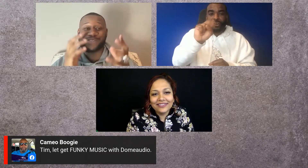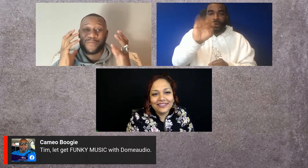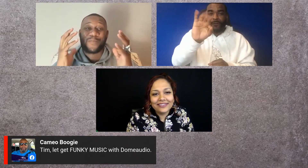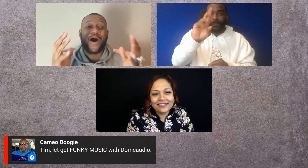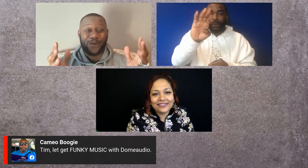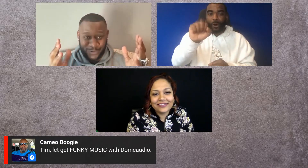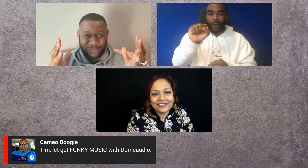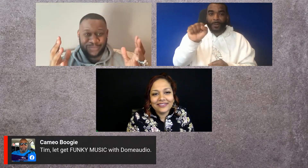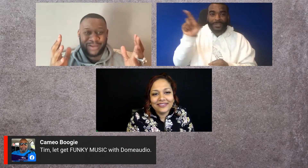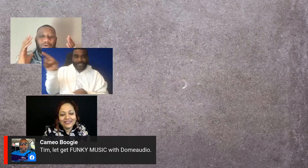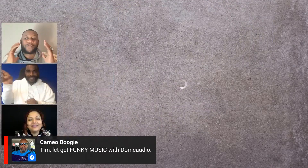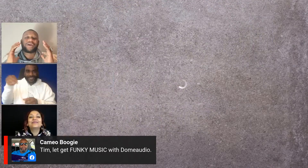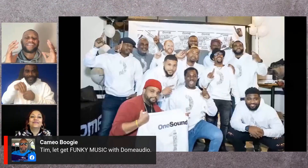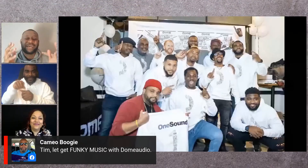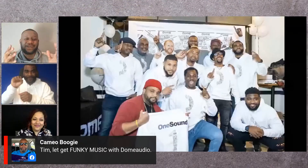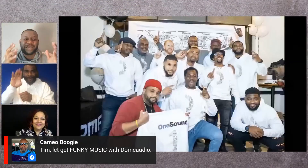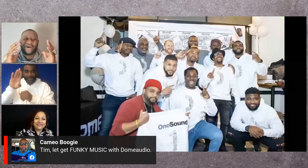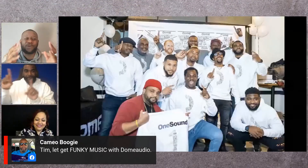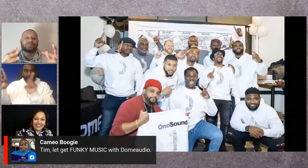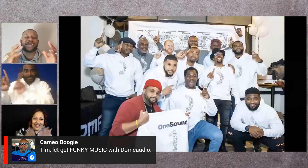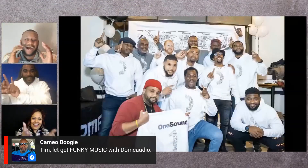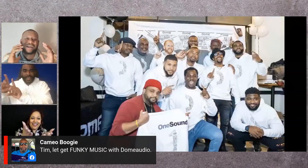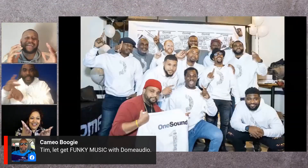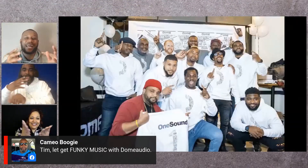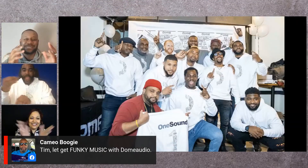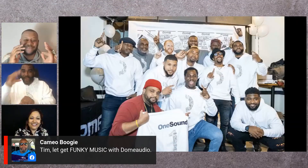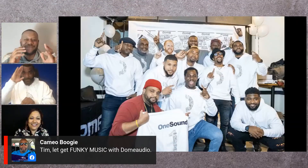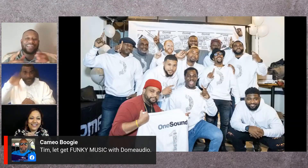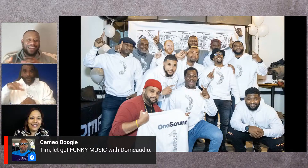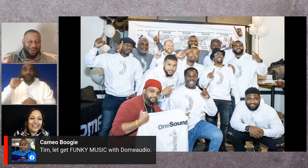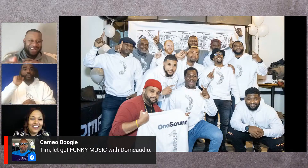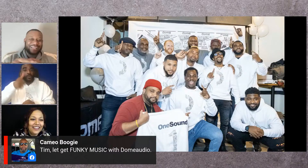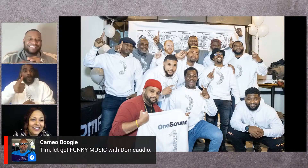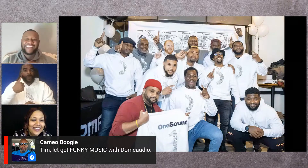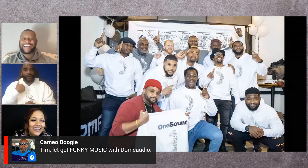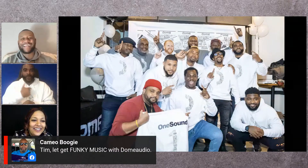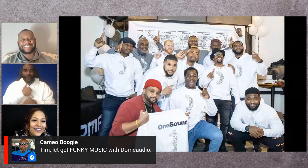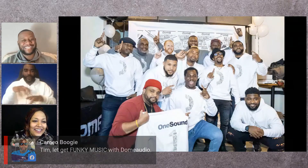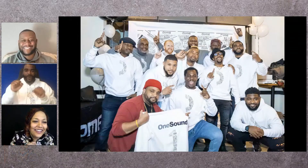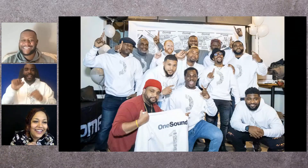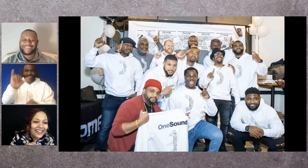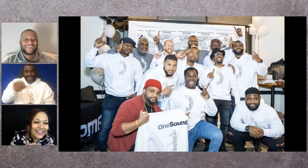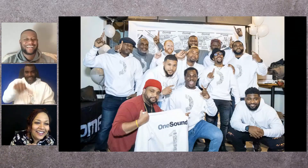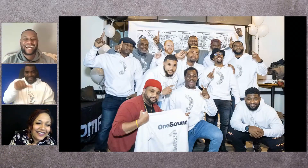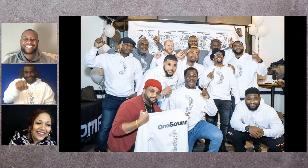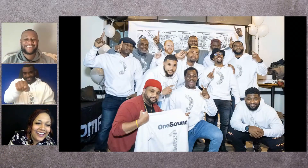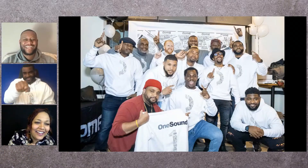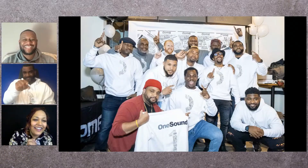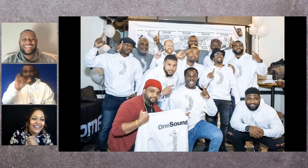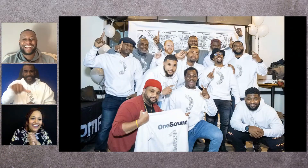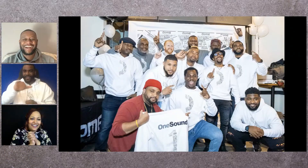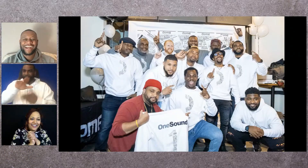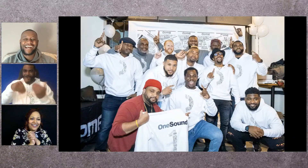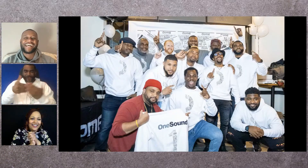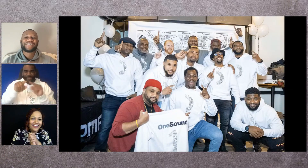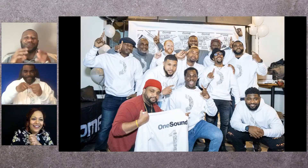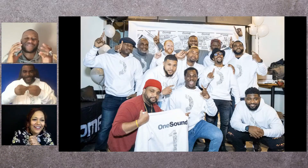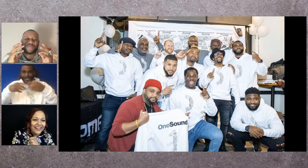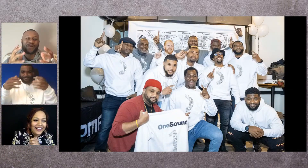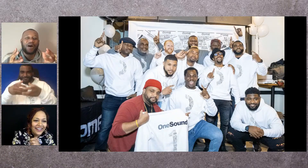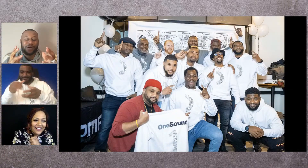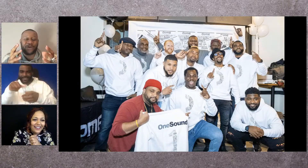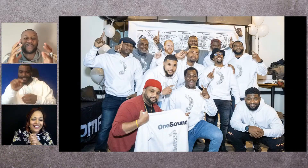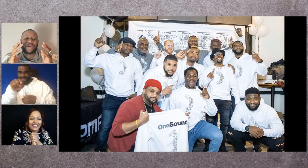now tomorrow, we are literally hosting our next event. There it is. That's all the guys right there.